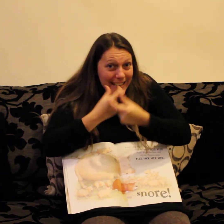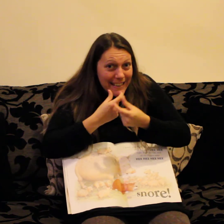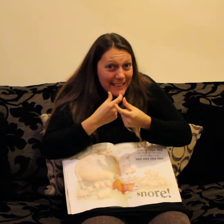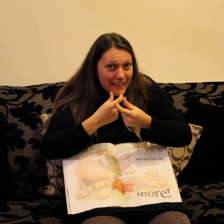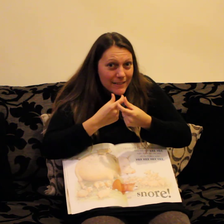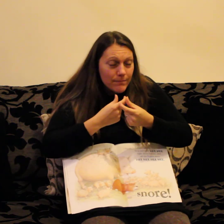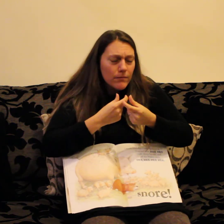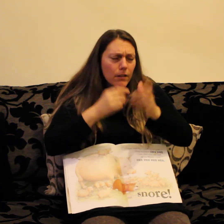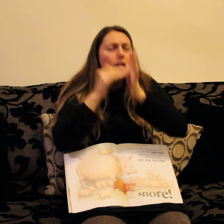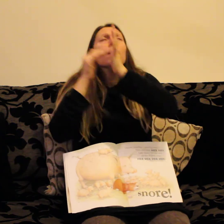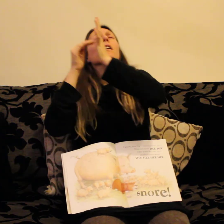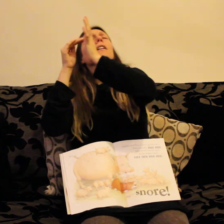hee!